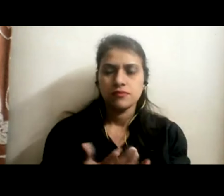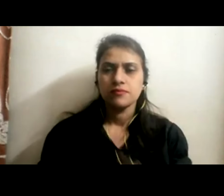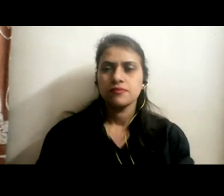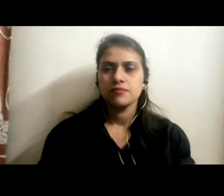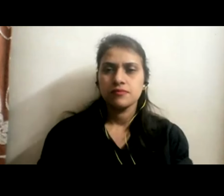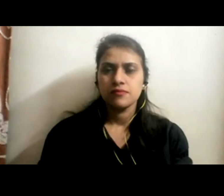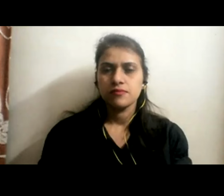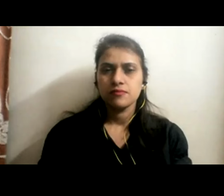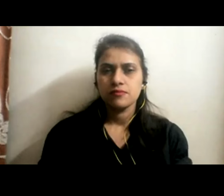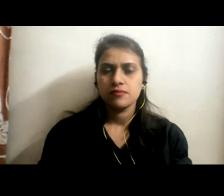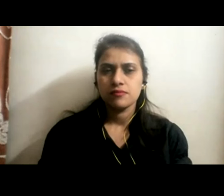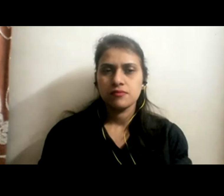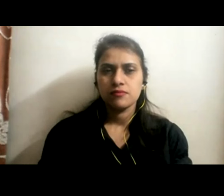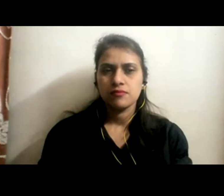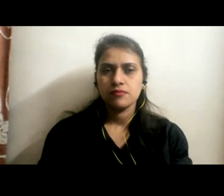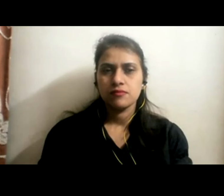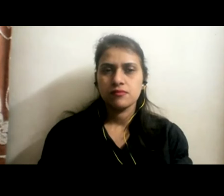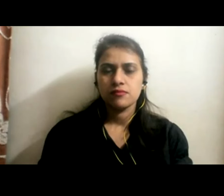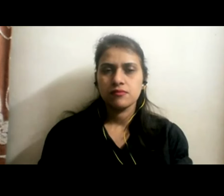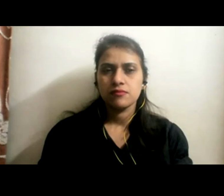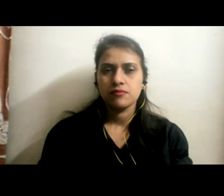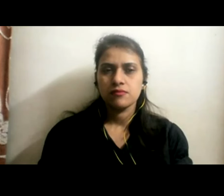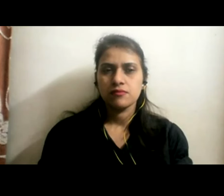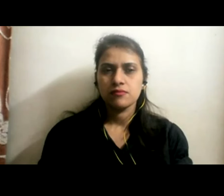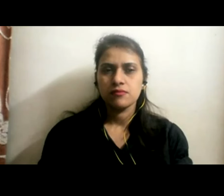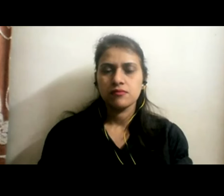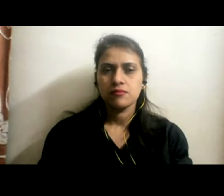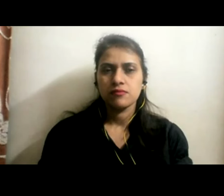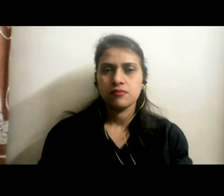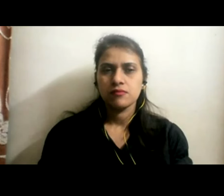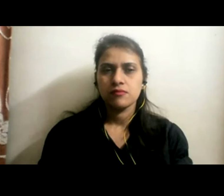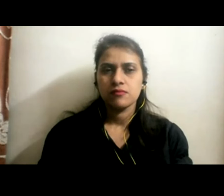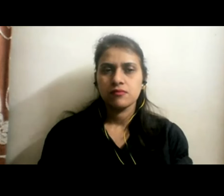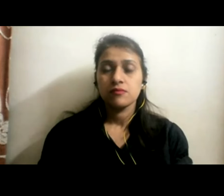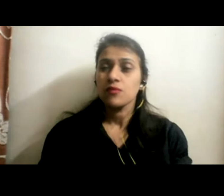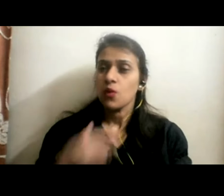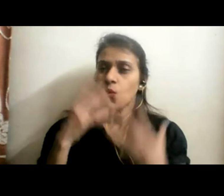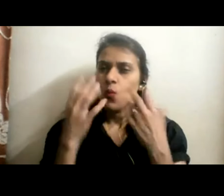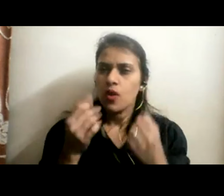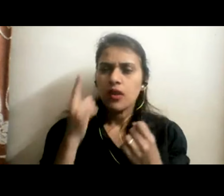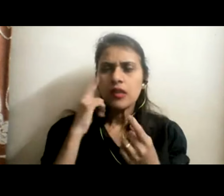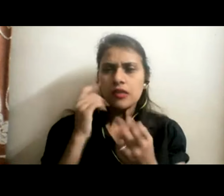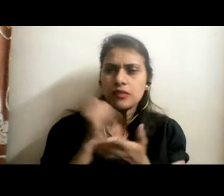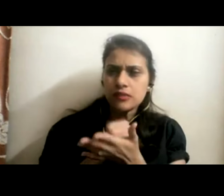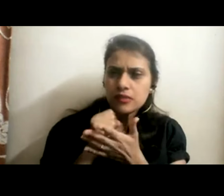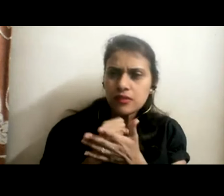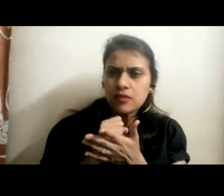list where I am just, randomly trying to understand how they behave, what are their